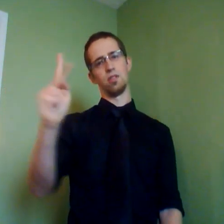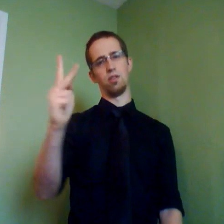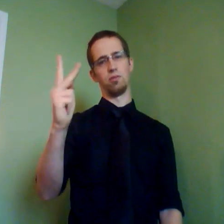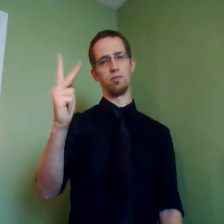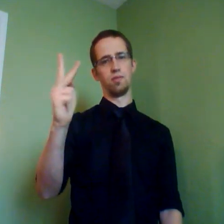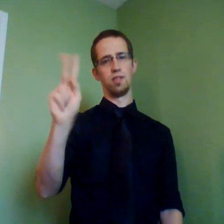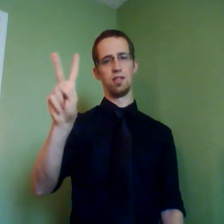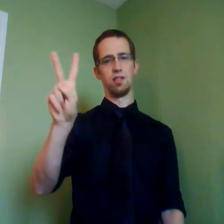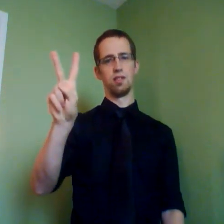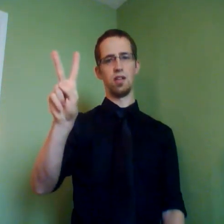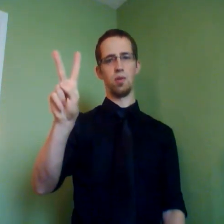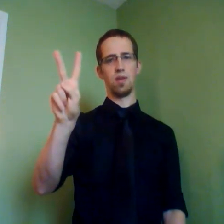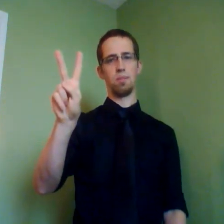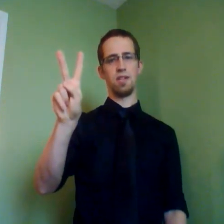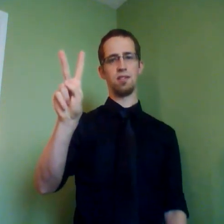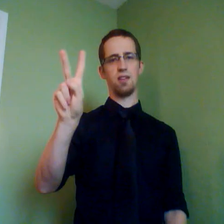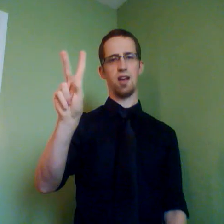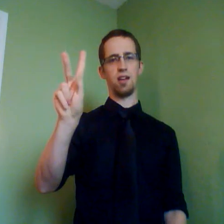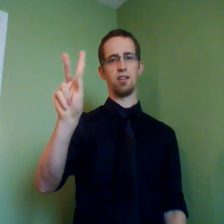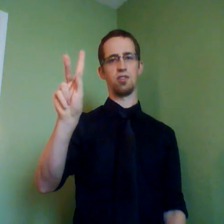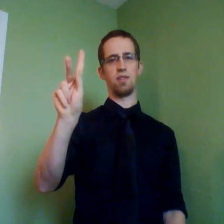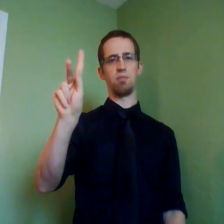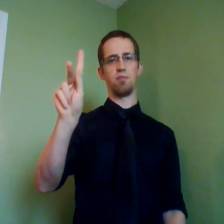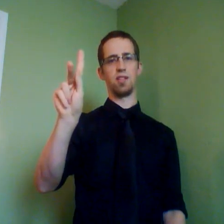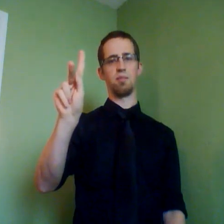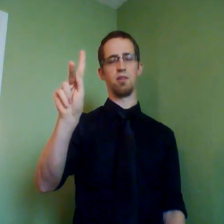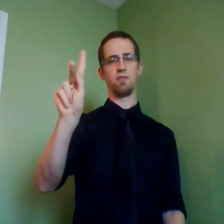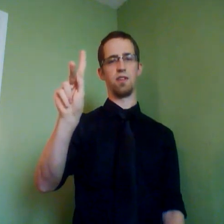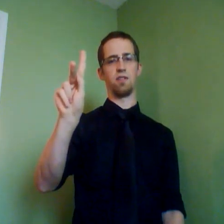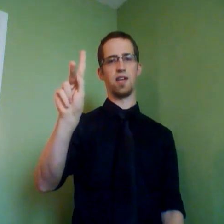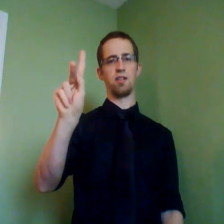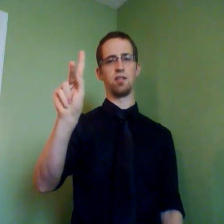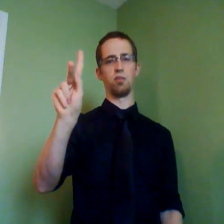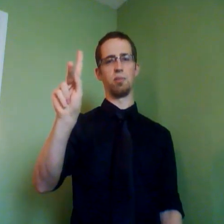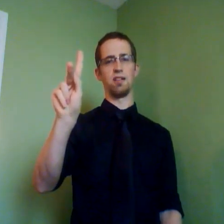So, not quite a peace sign because you have to bring the middle finger down a little bit